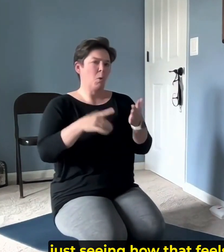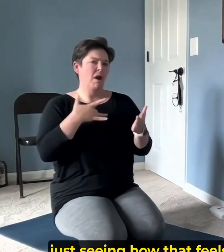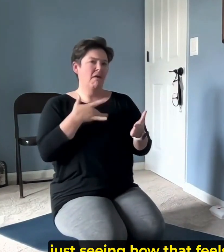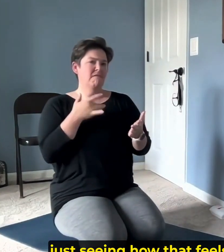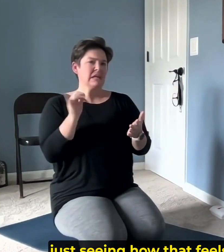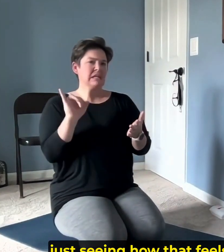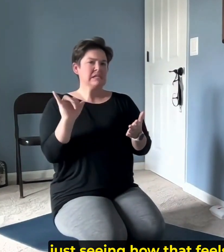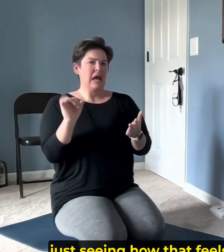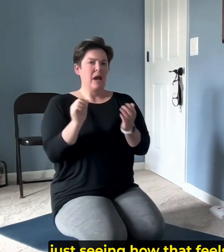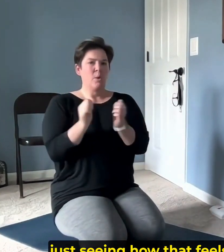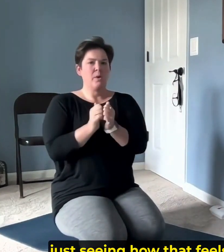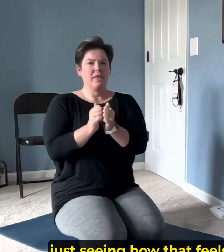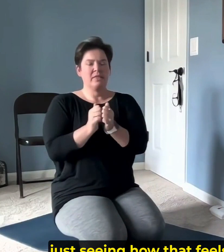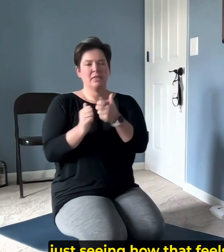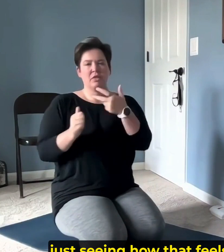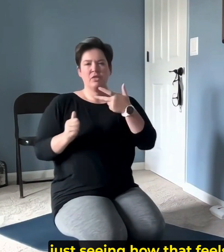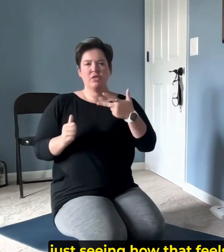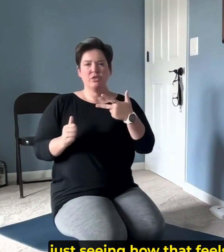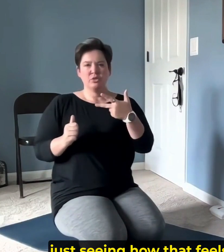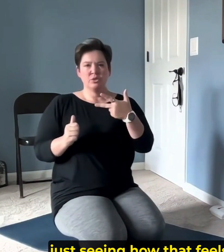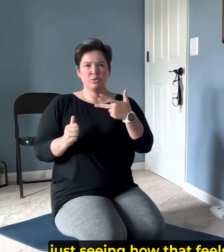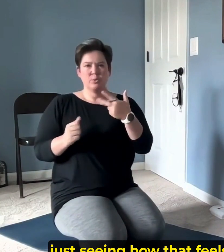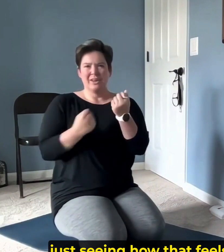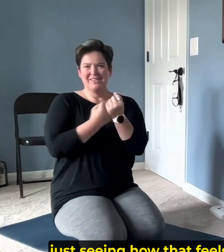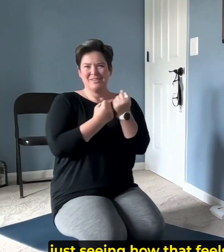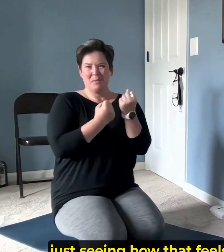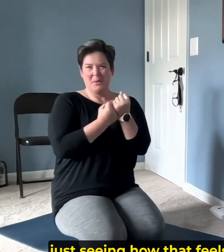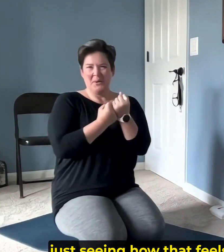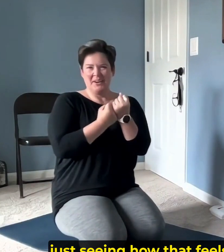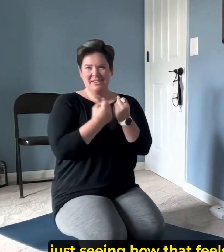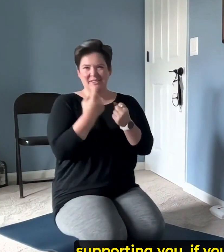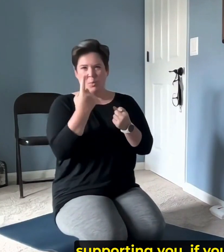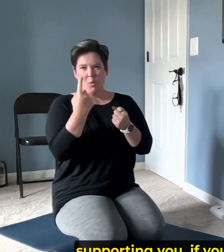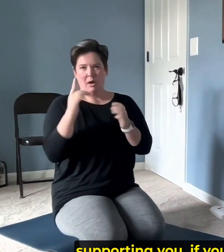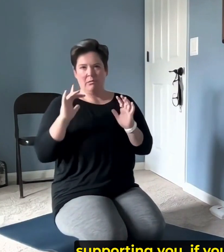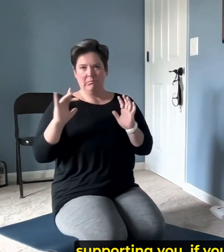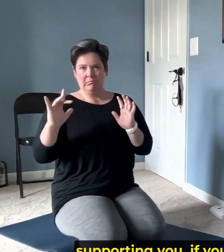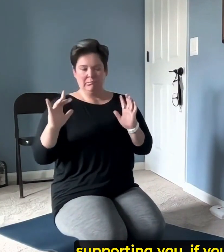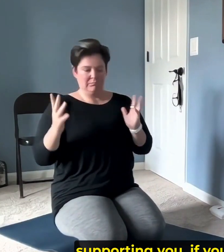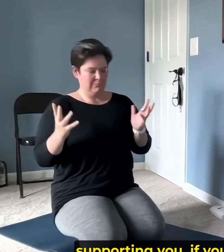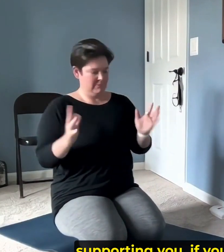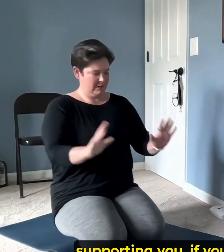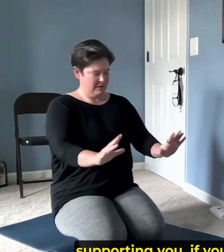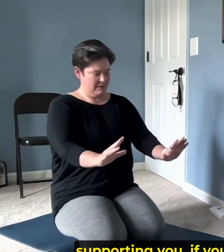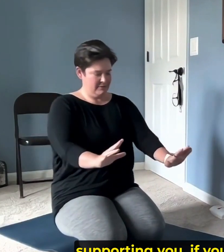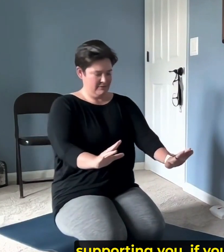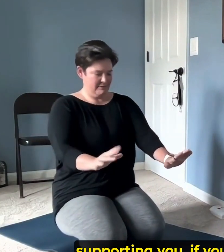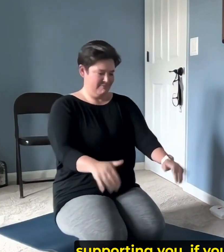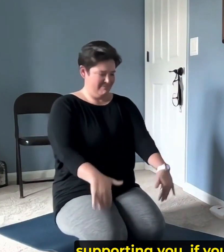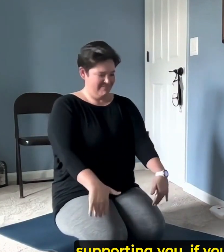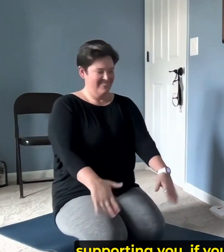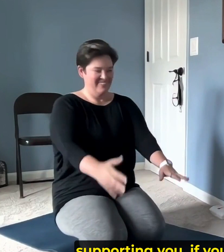Just seeing how that feels to have 3 limbs supporting you. If you were to lift one.